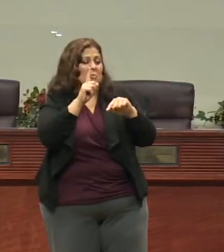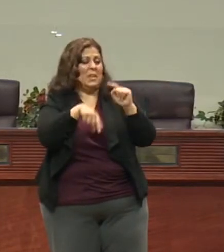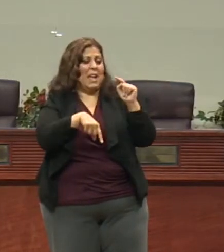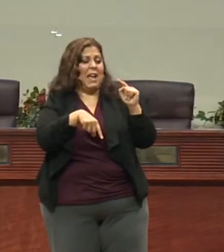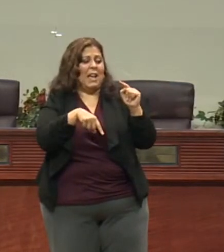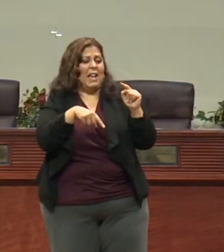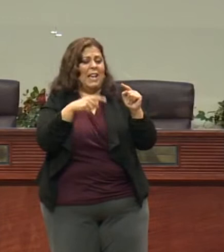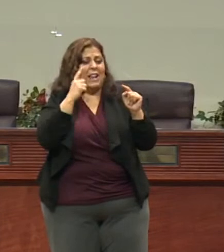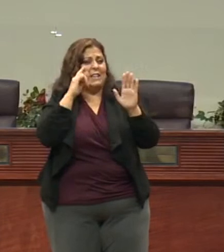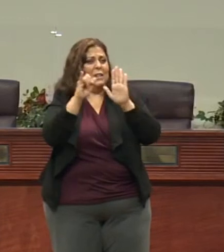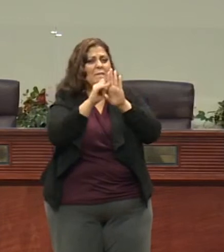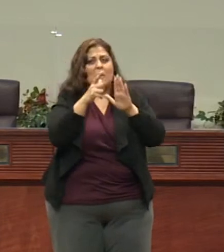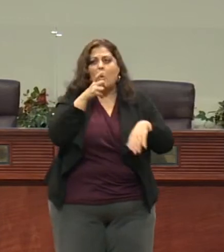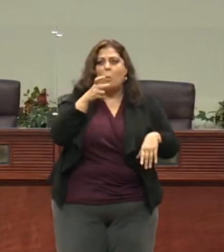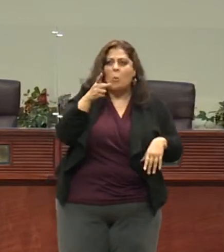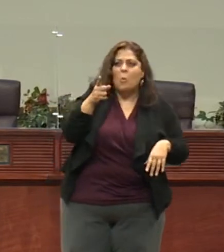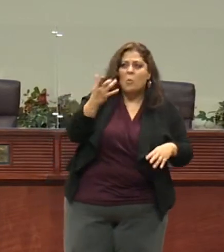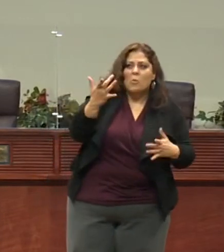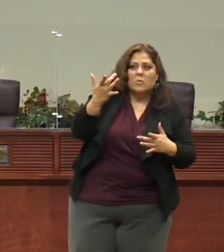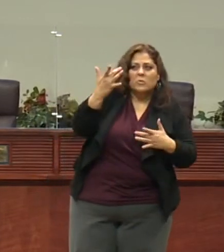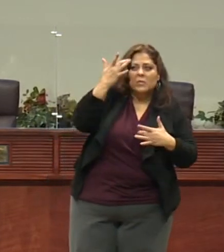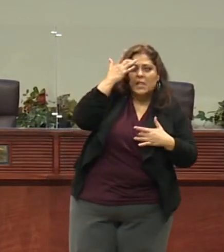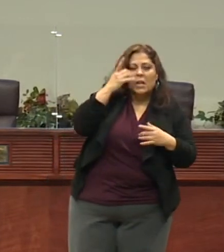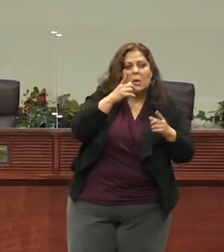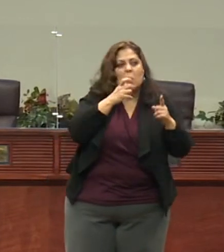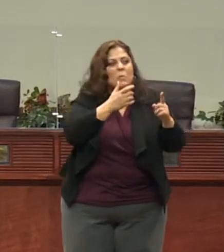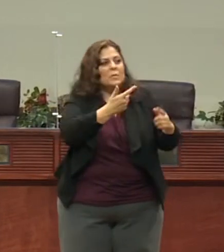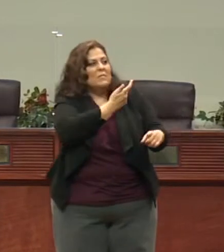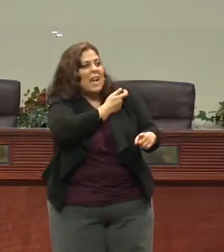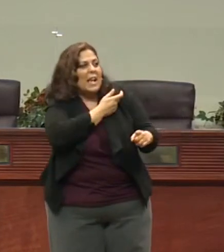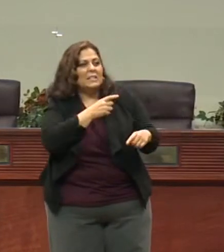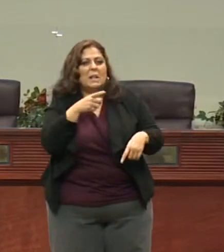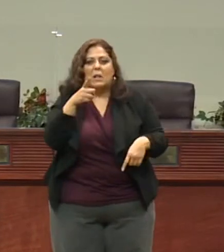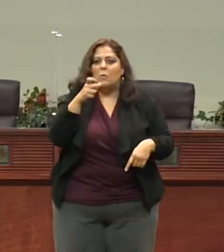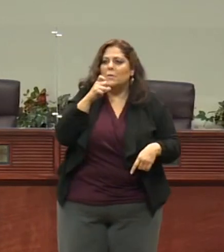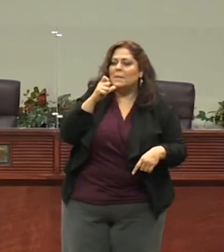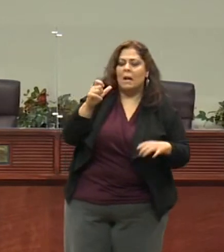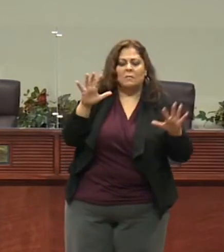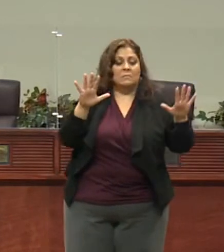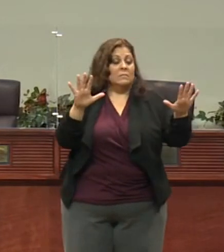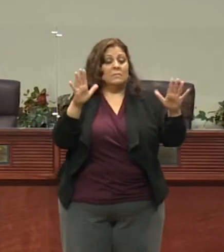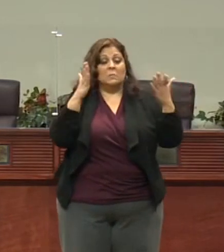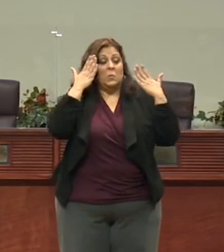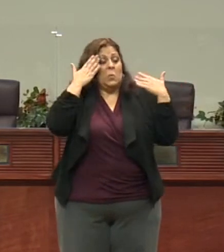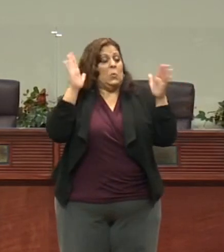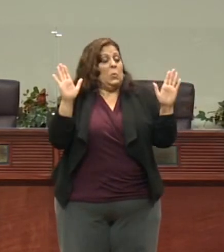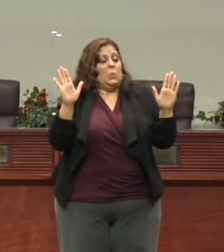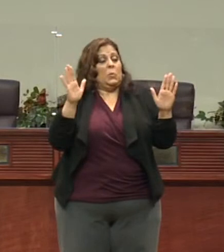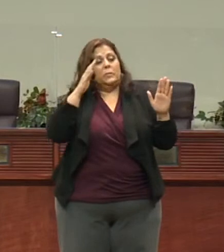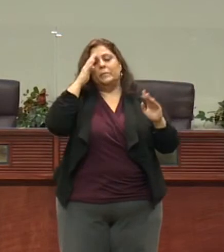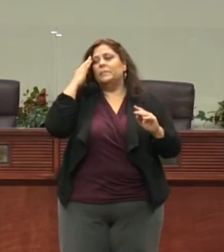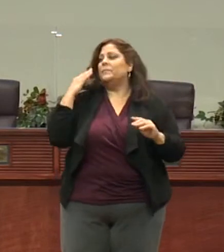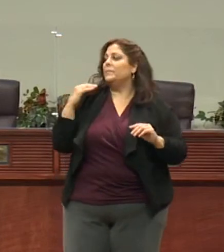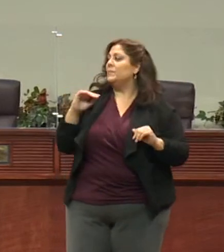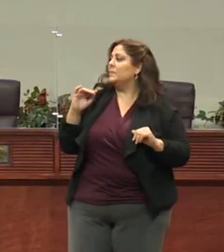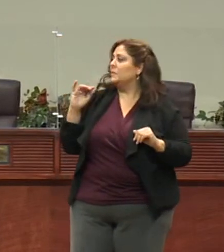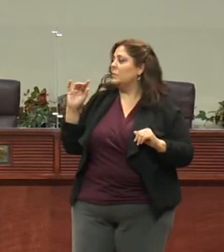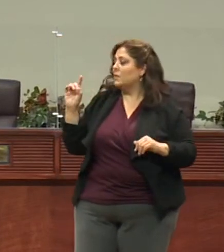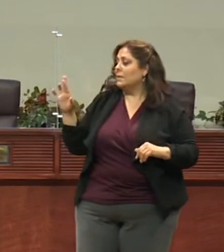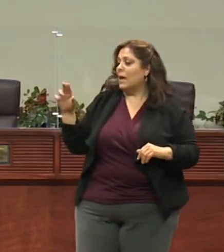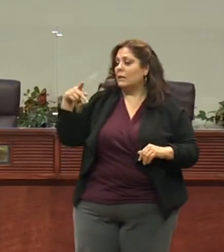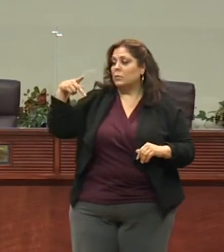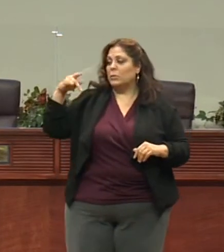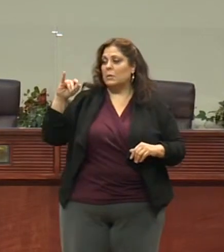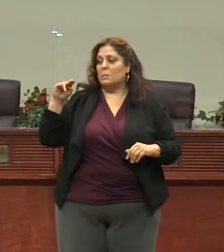discern who's been vaccinated and who has not been vaccinated. So Dr. Pino